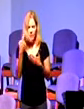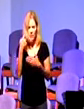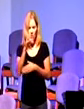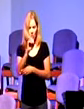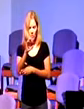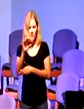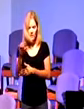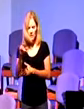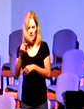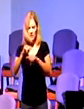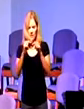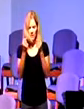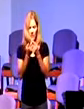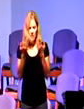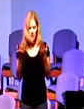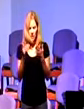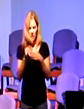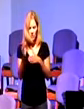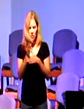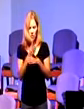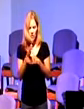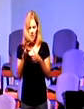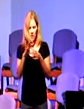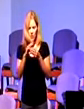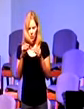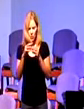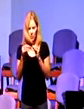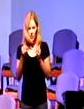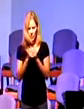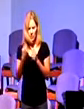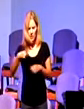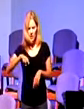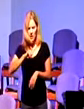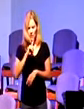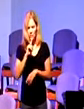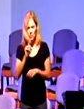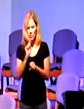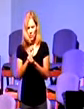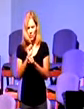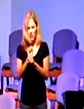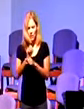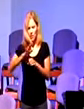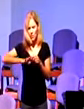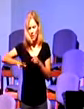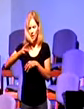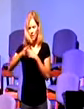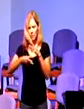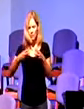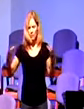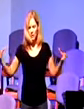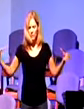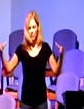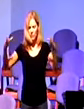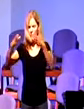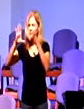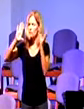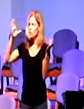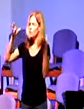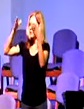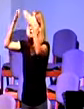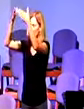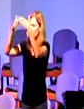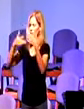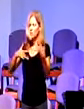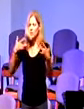OCC team is here, and she's going to share her story with us. Lord, you are at work around the world, drawing people to yourself. And we're